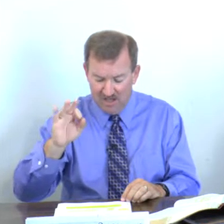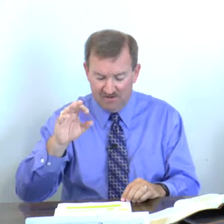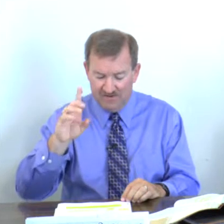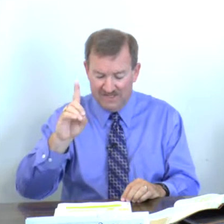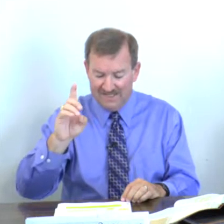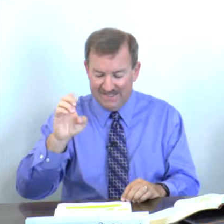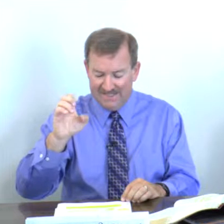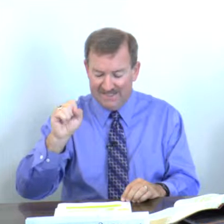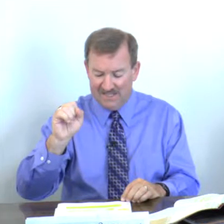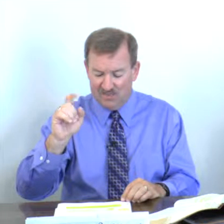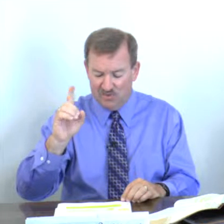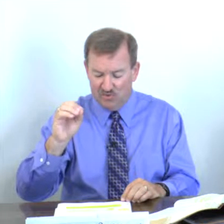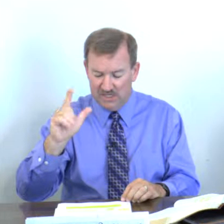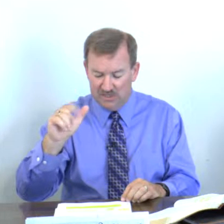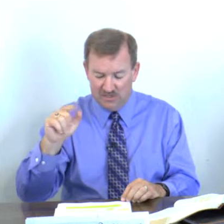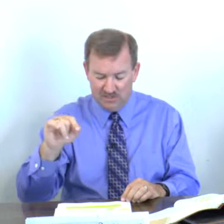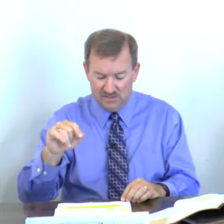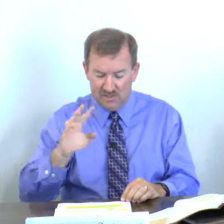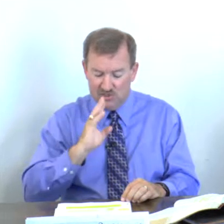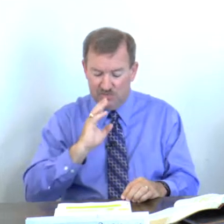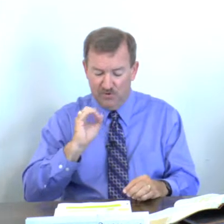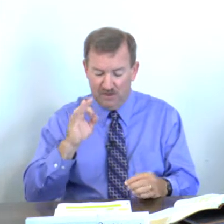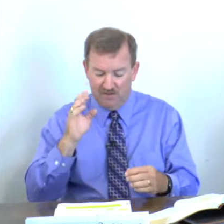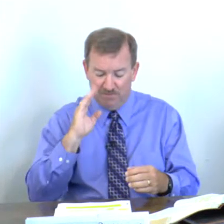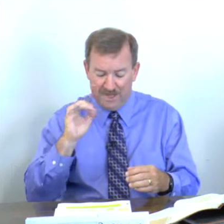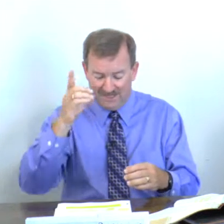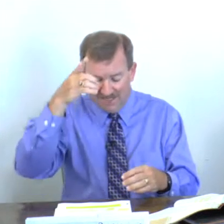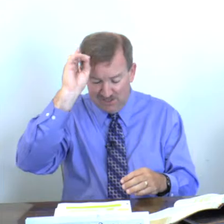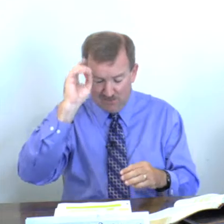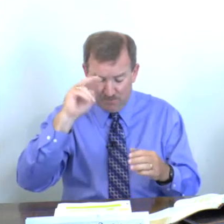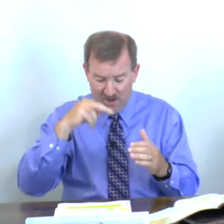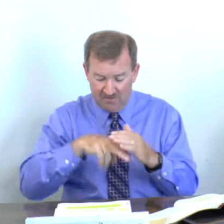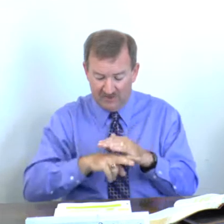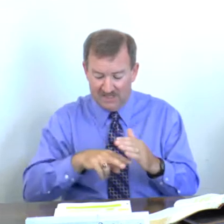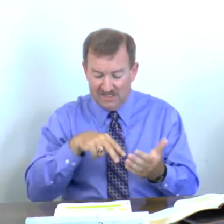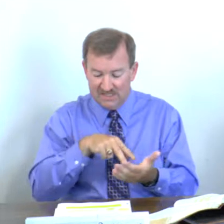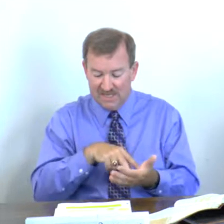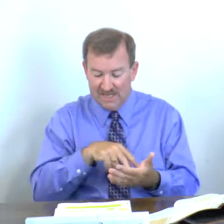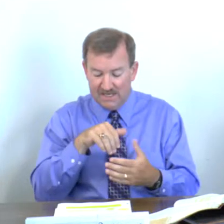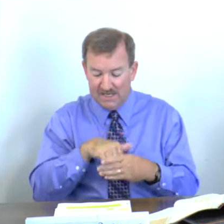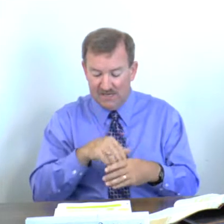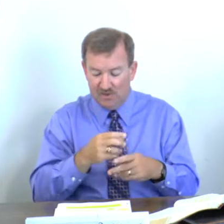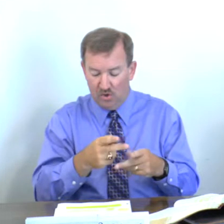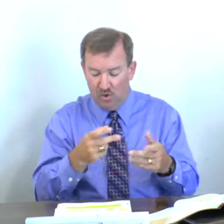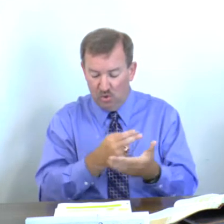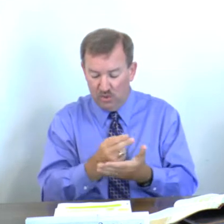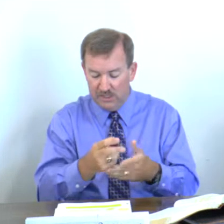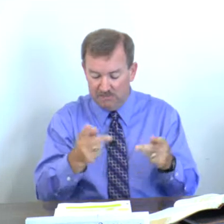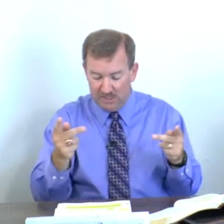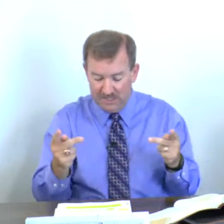of desolation spoken of by Daniel the prophet, stand in the holy